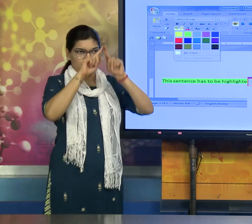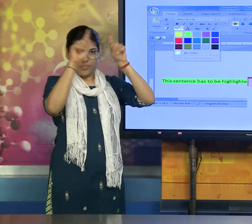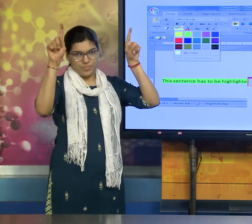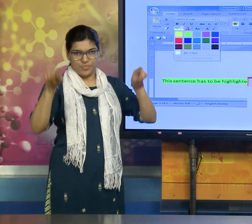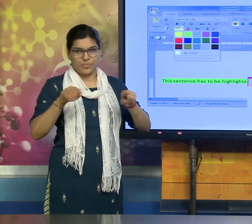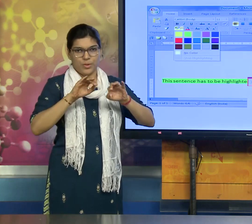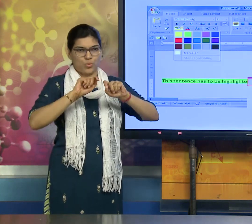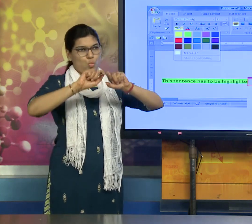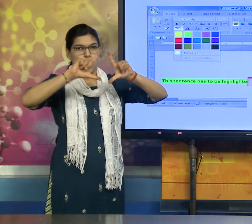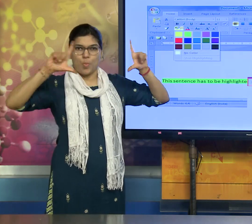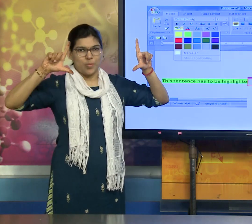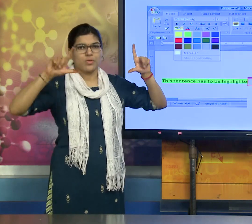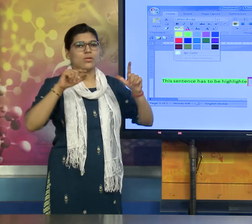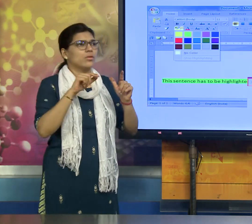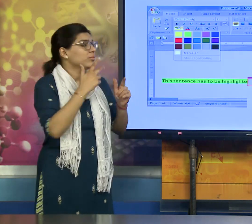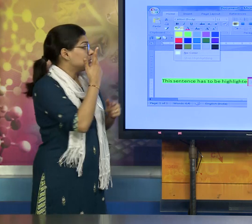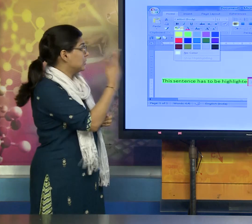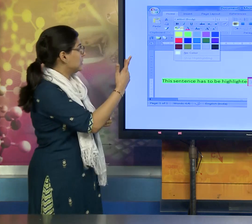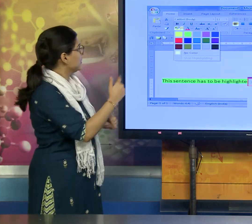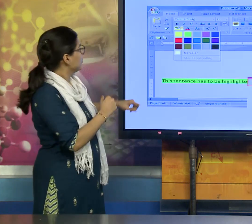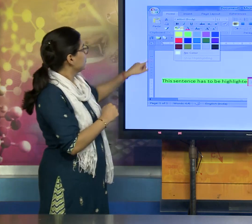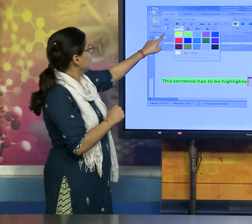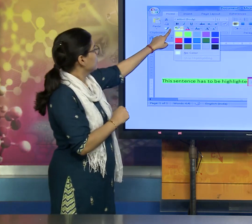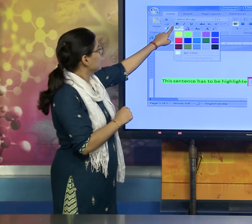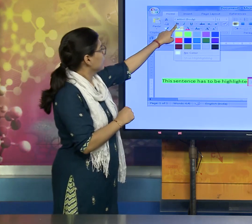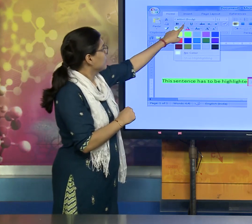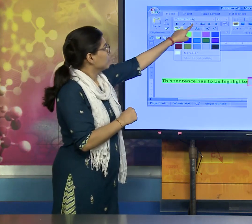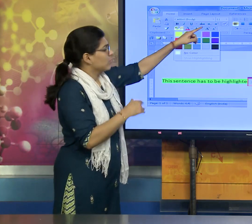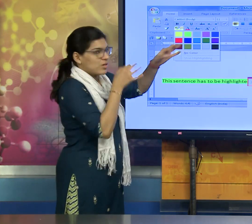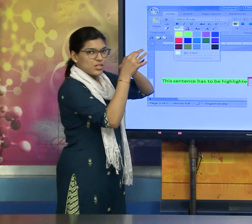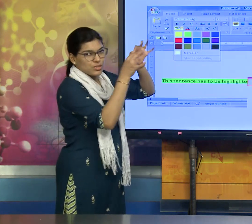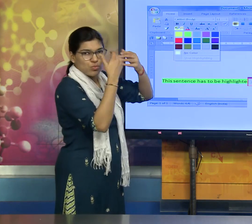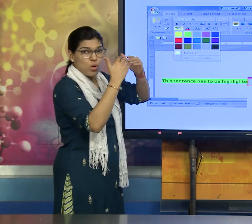you can find it? When you open the Word document,